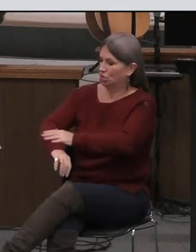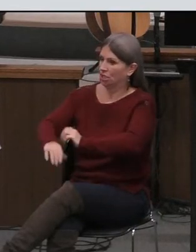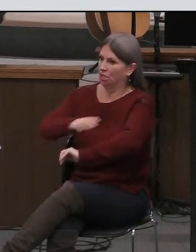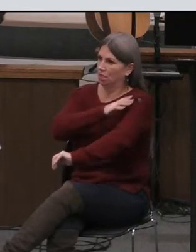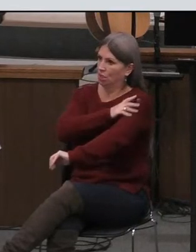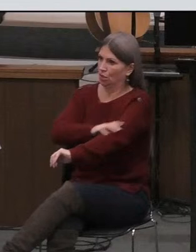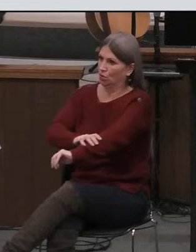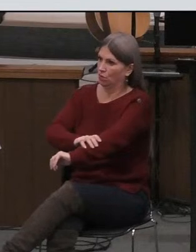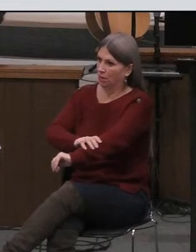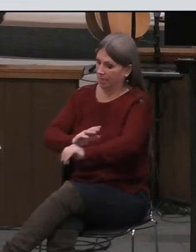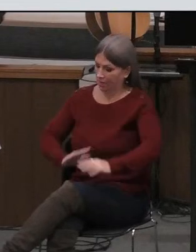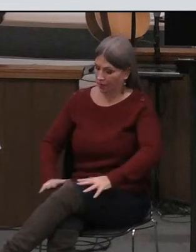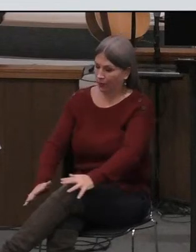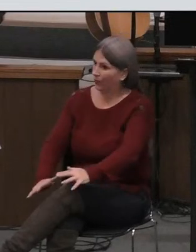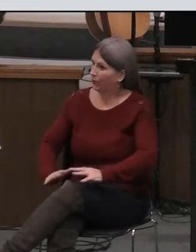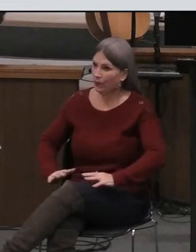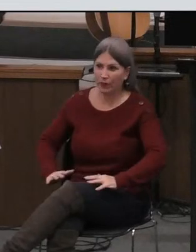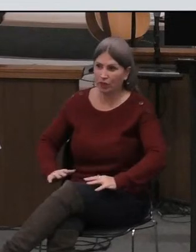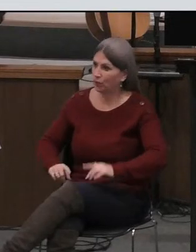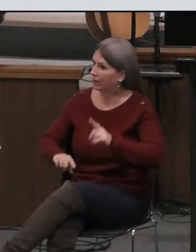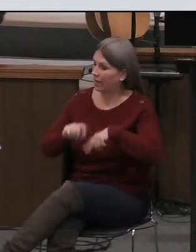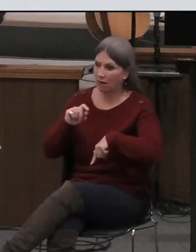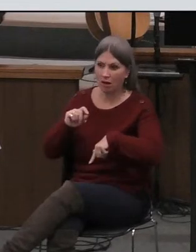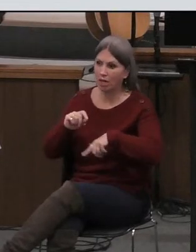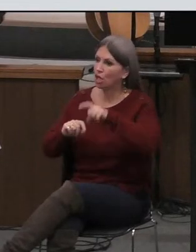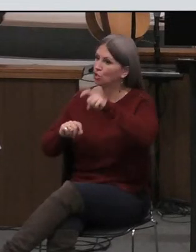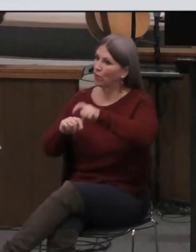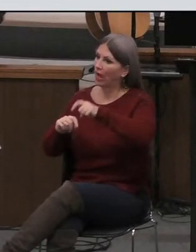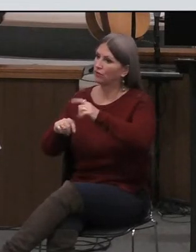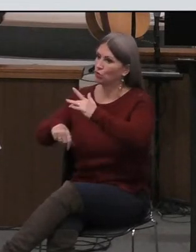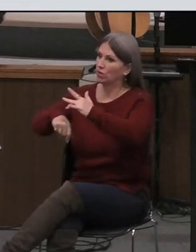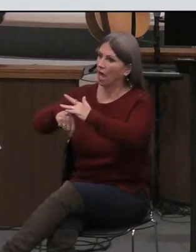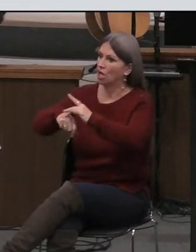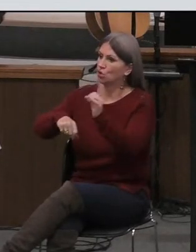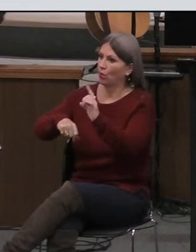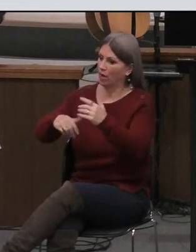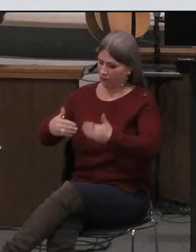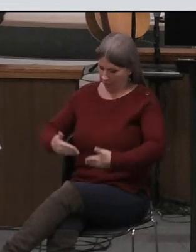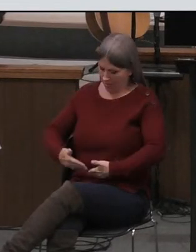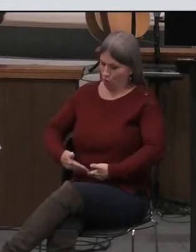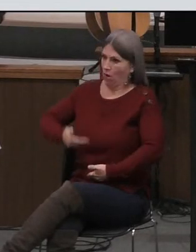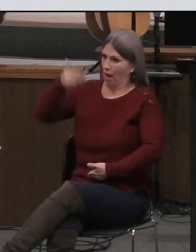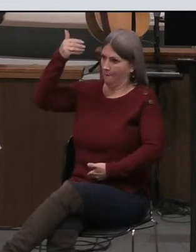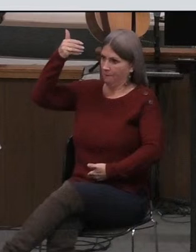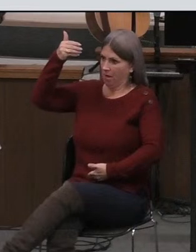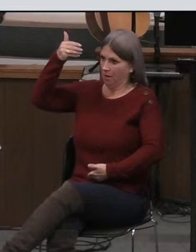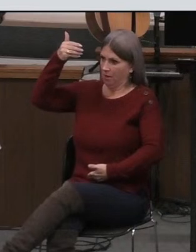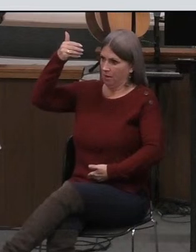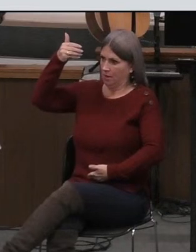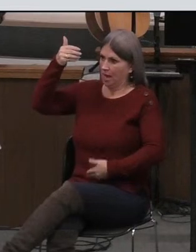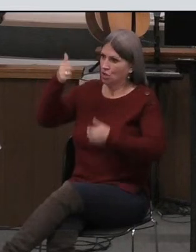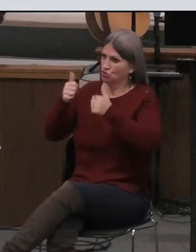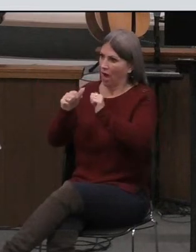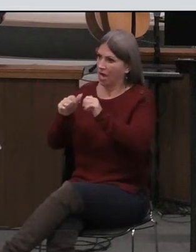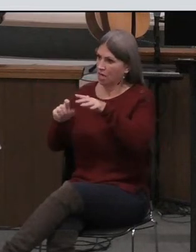hard to try to be able to get control of the other guy and throw him down onto the mat.